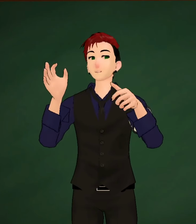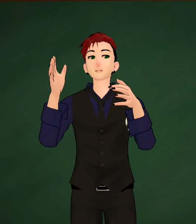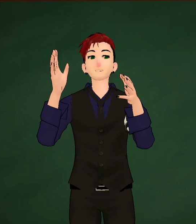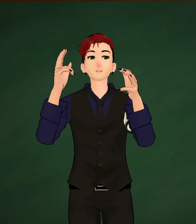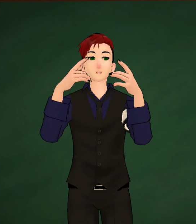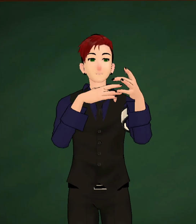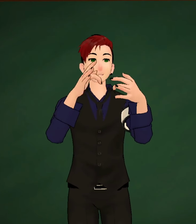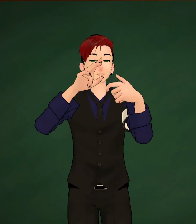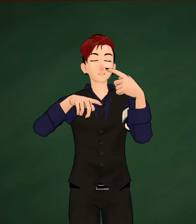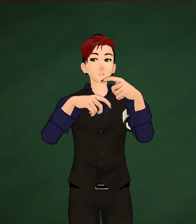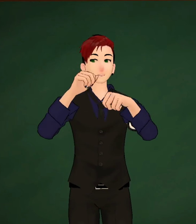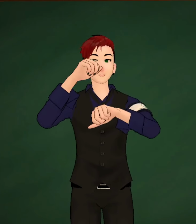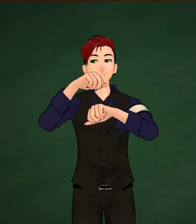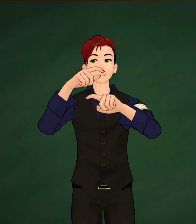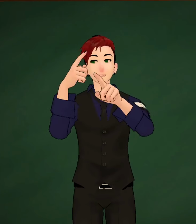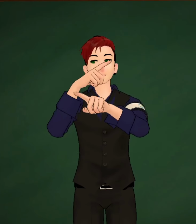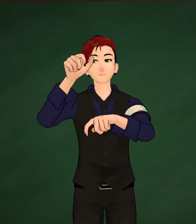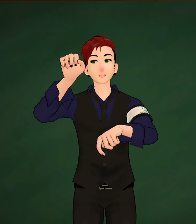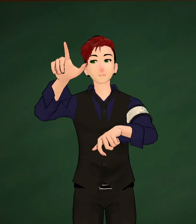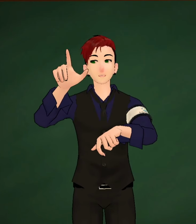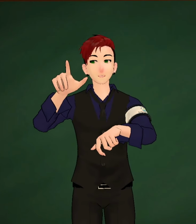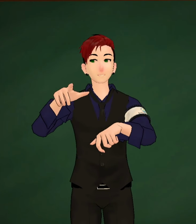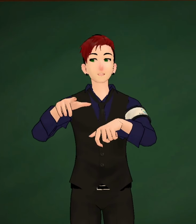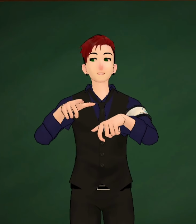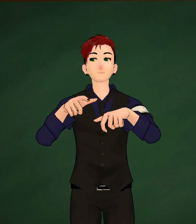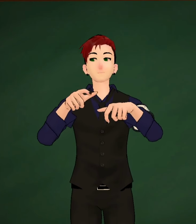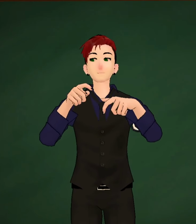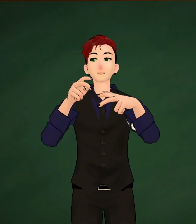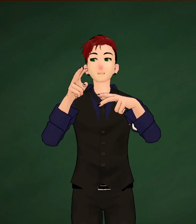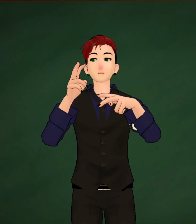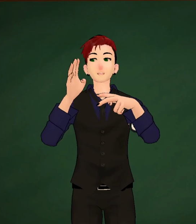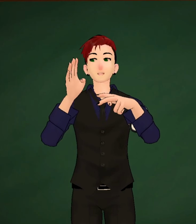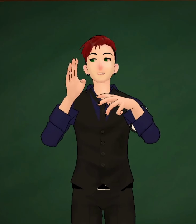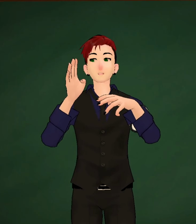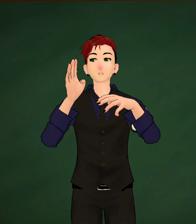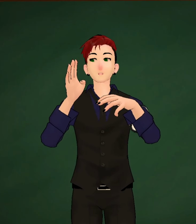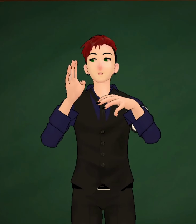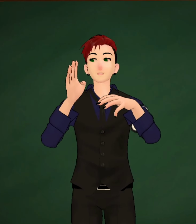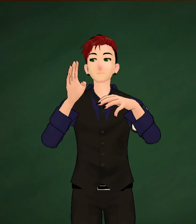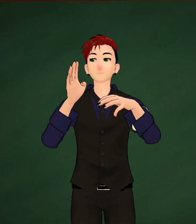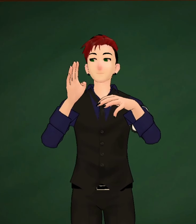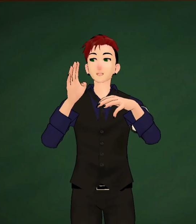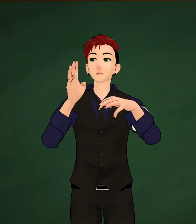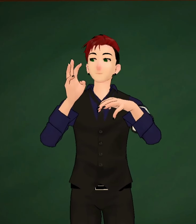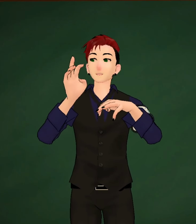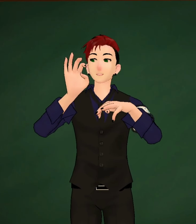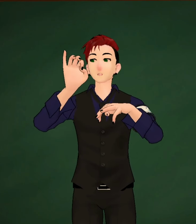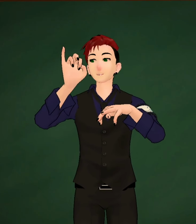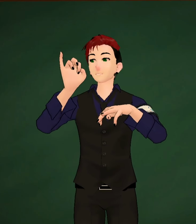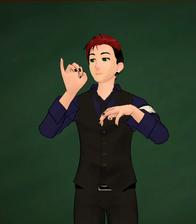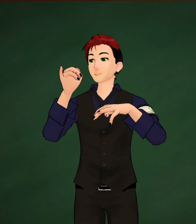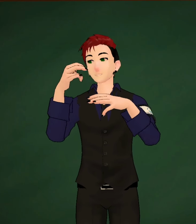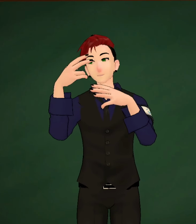way. So typically, whenever you're setting up in proper ASL, is you are going to use it's